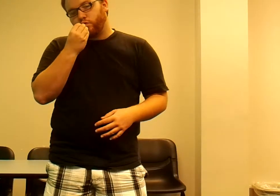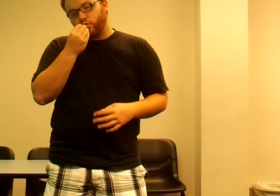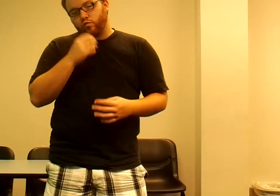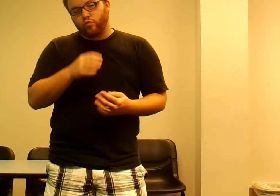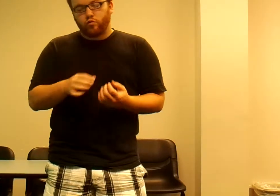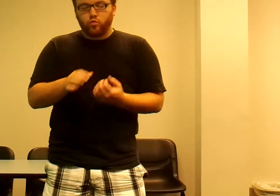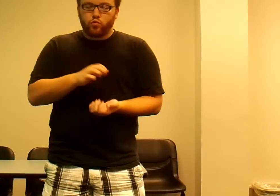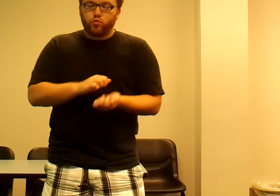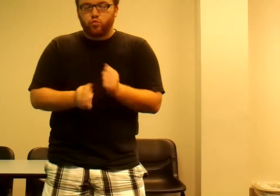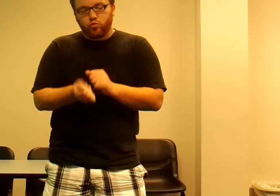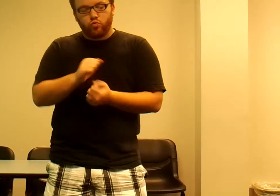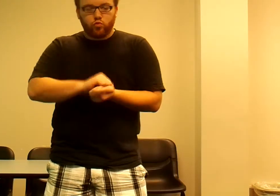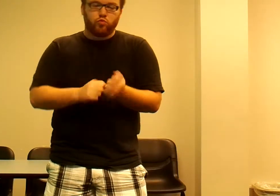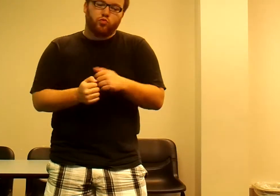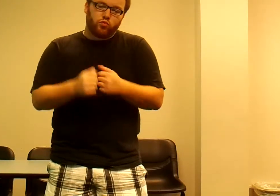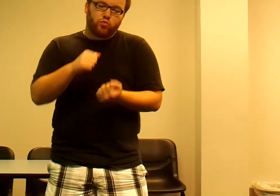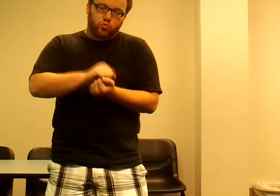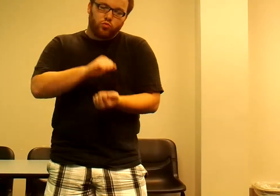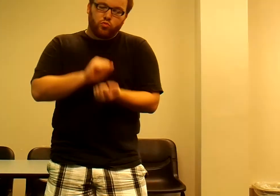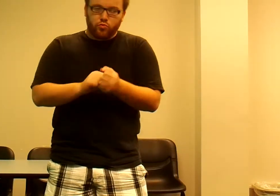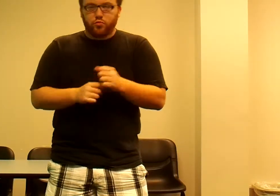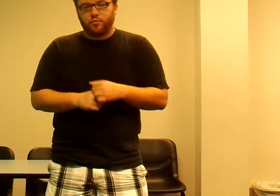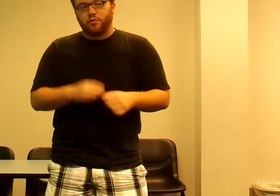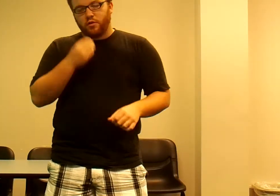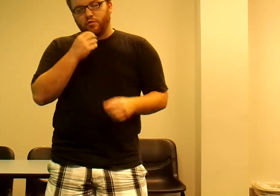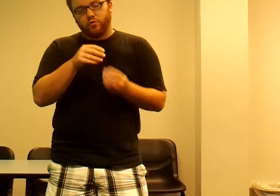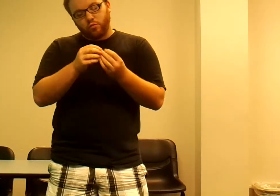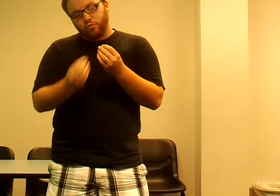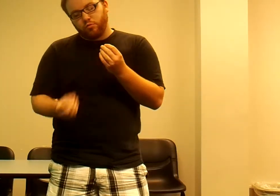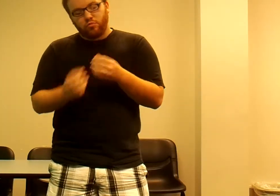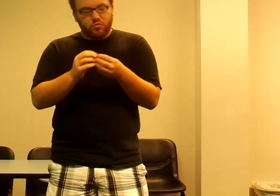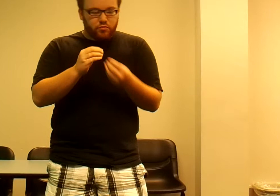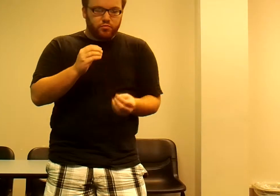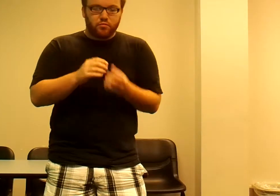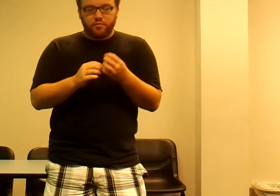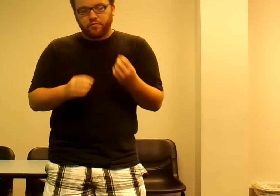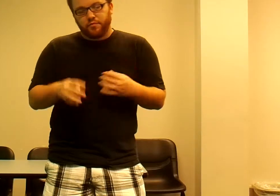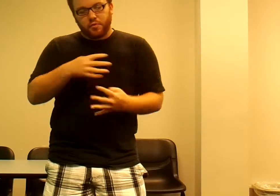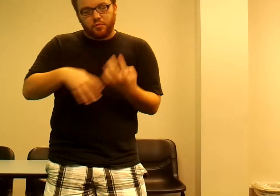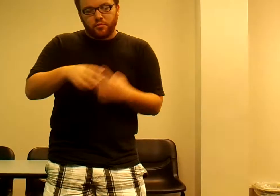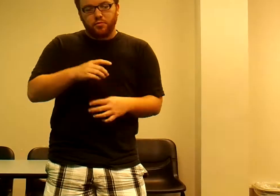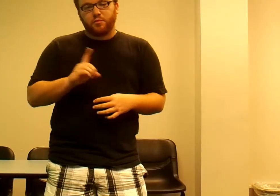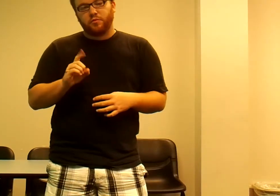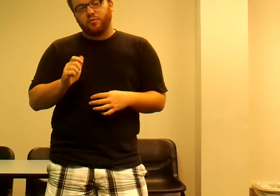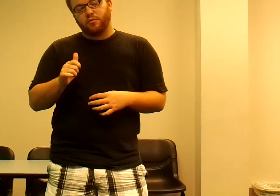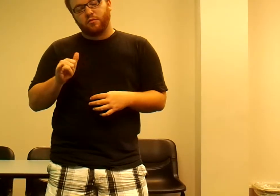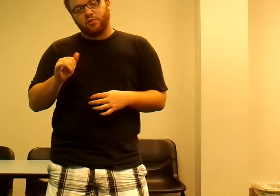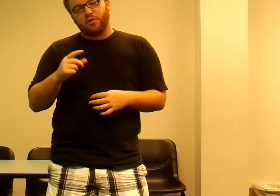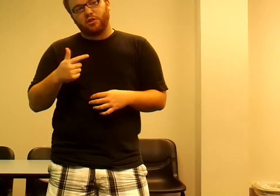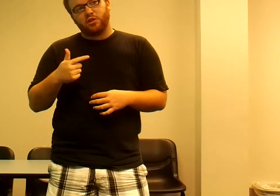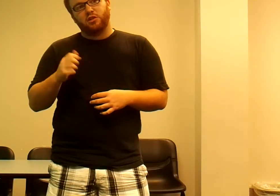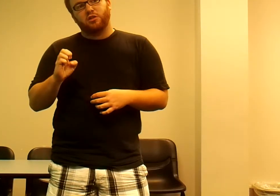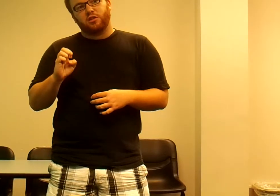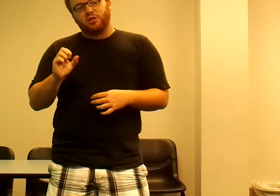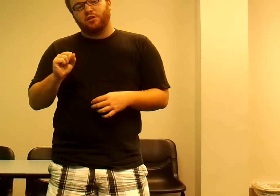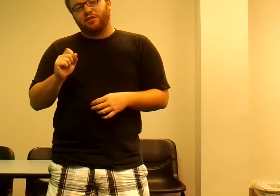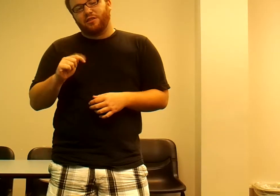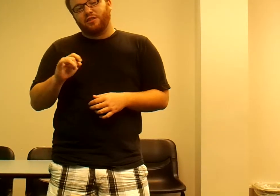it and helps break that food down, mixing it with digestive juices. Sounds a little bit gross, but it's really